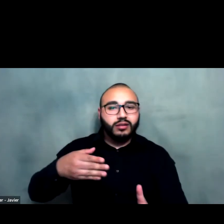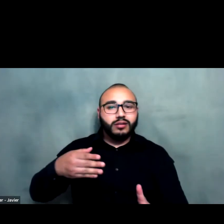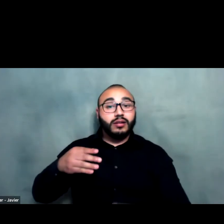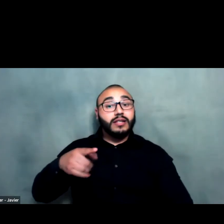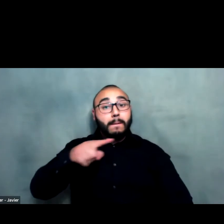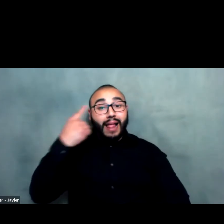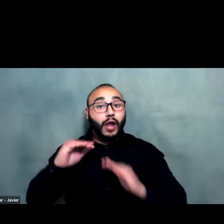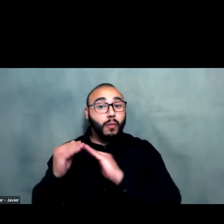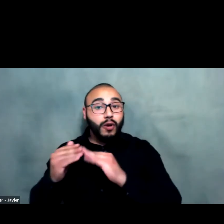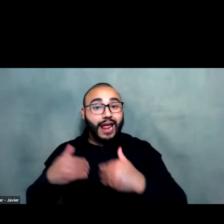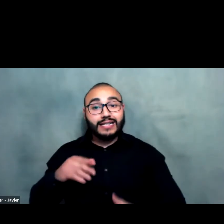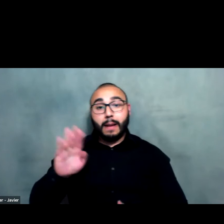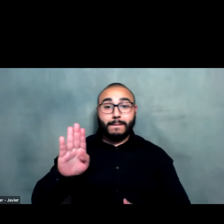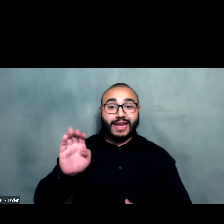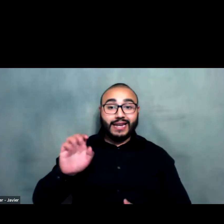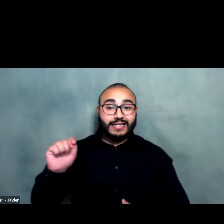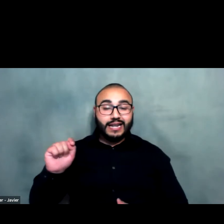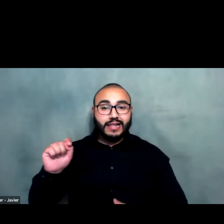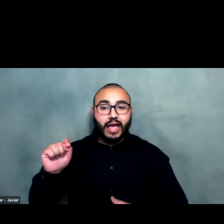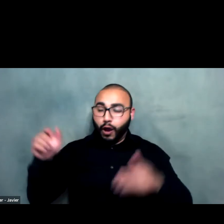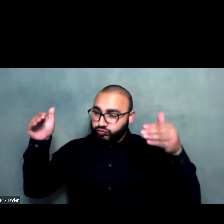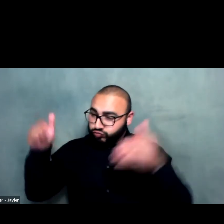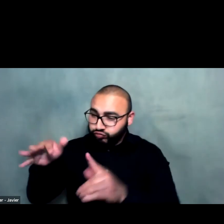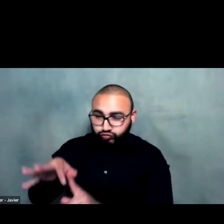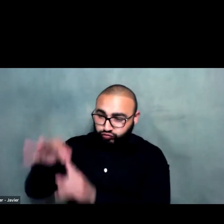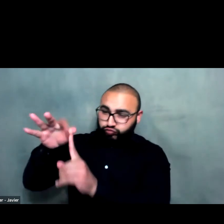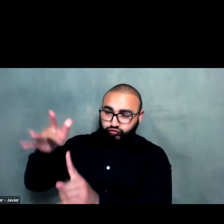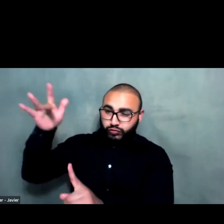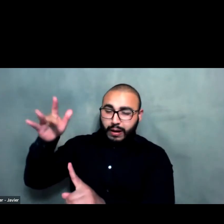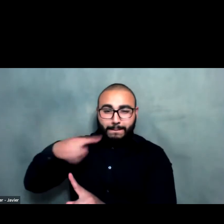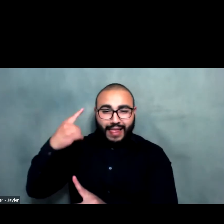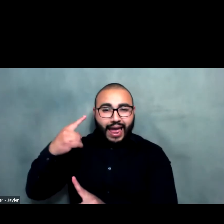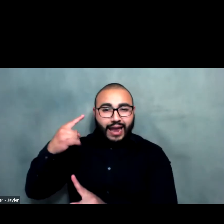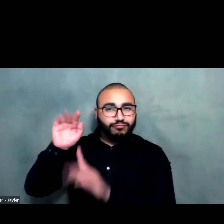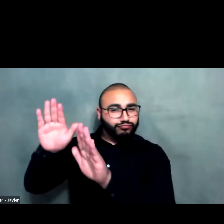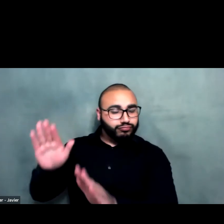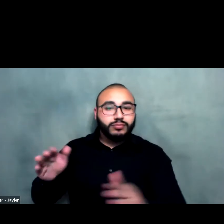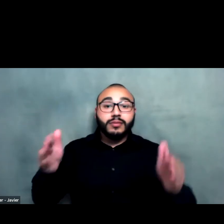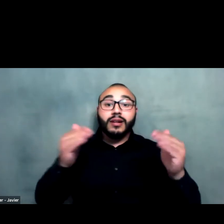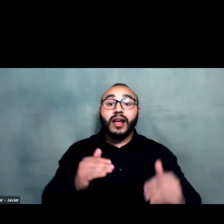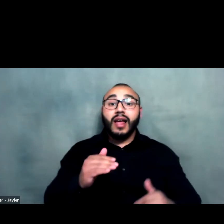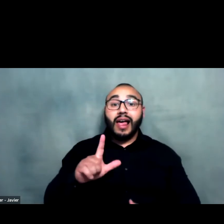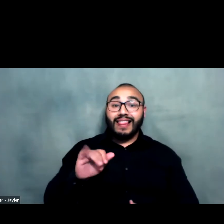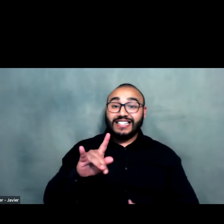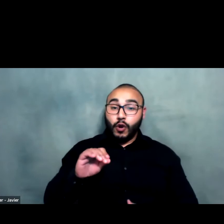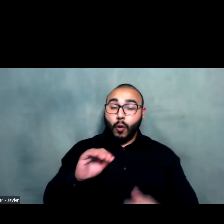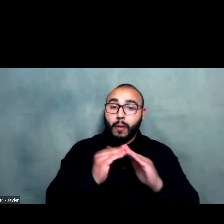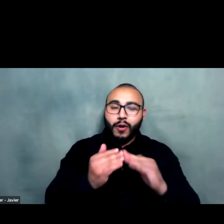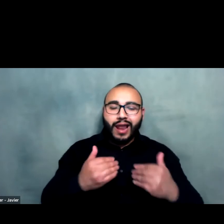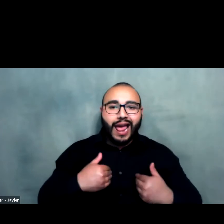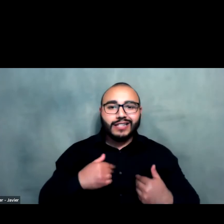that highlights Black excellence. The Latino community has Univision and Telemundo, but we don't have